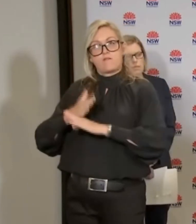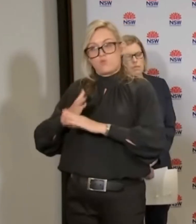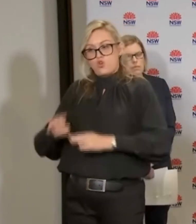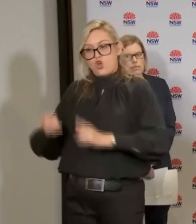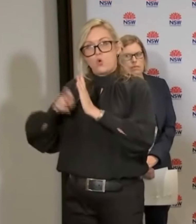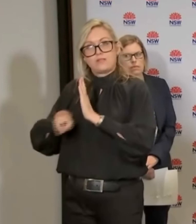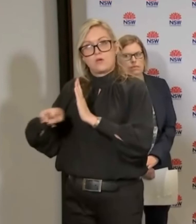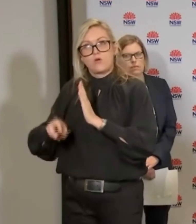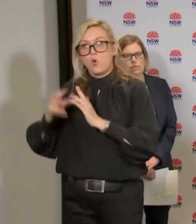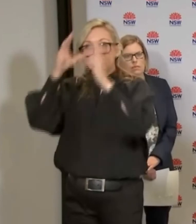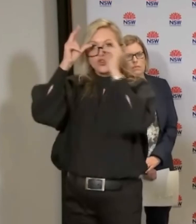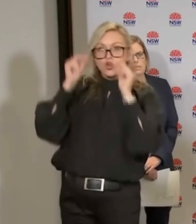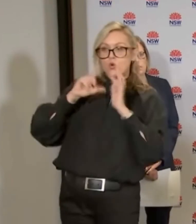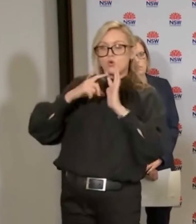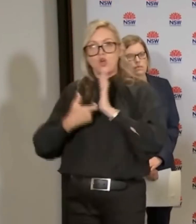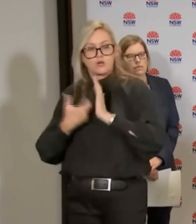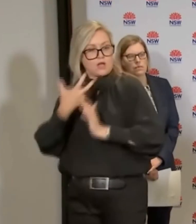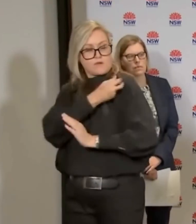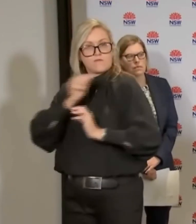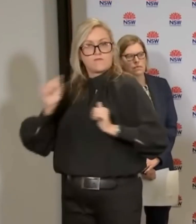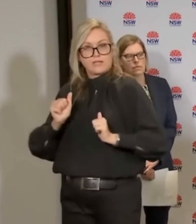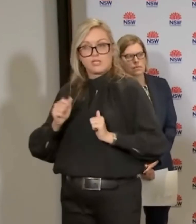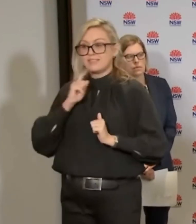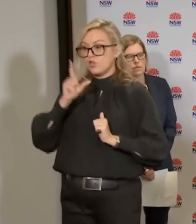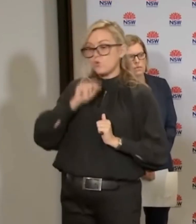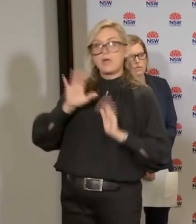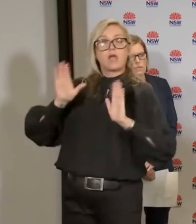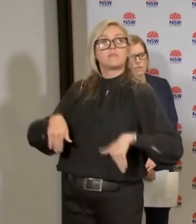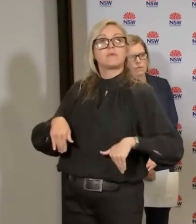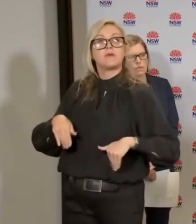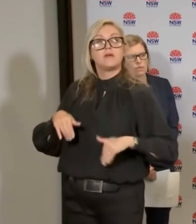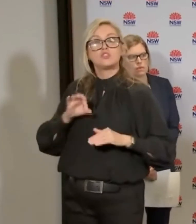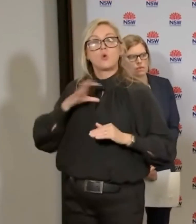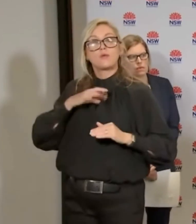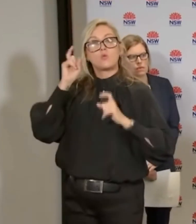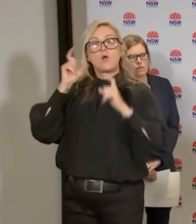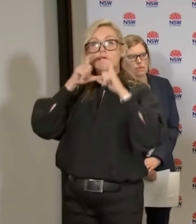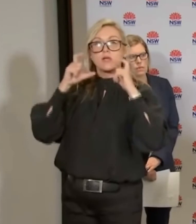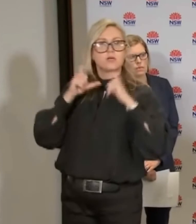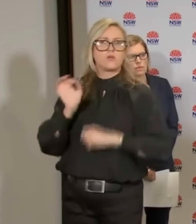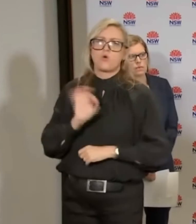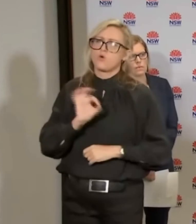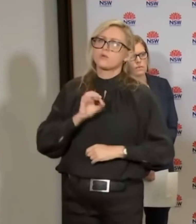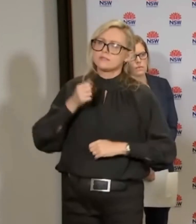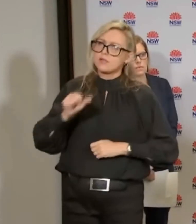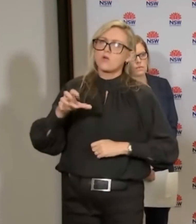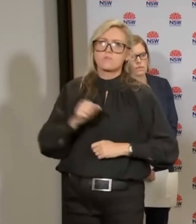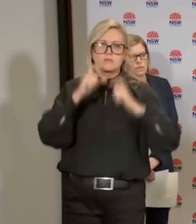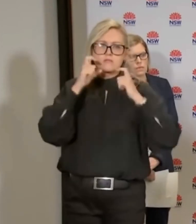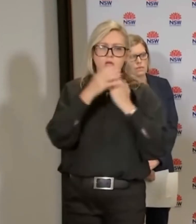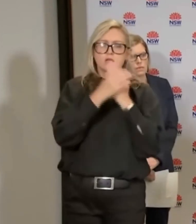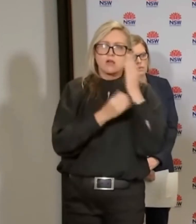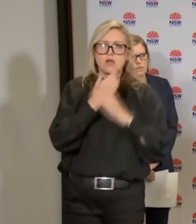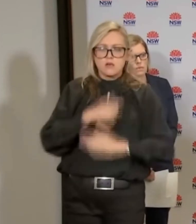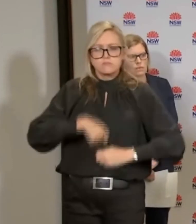to be any less vigilant, quite the opposite. We're welcoming home 3,000 Australians every week through Sydney Airport. We're bringing in more planes